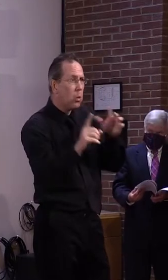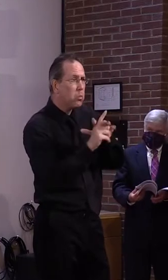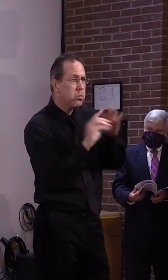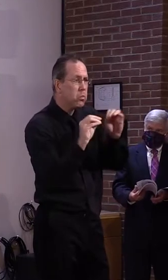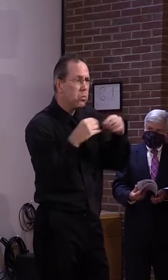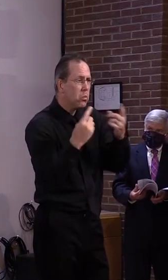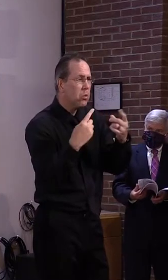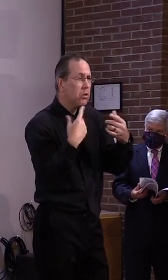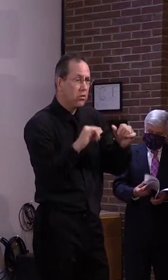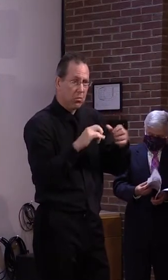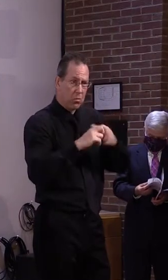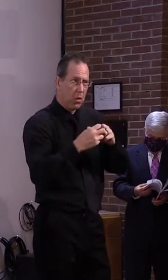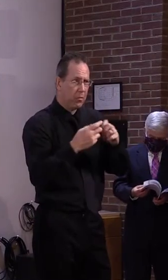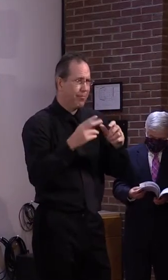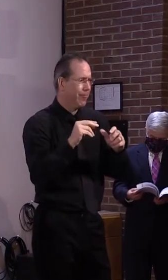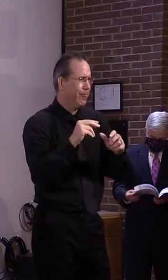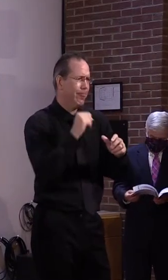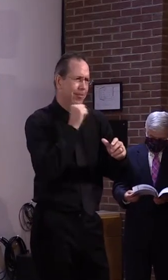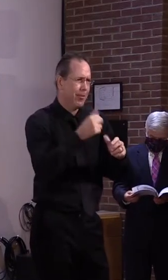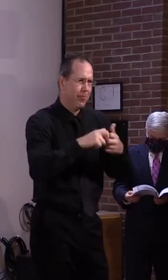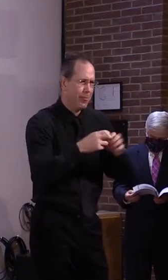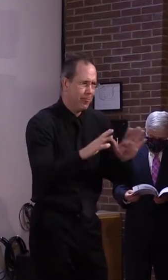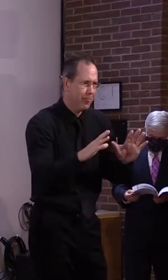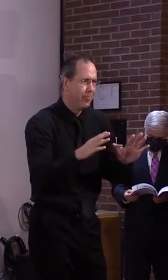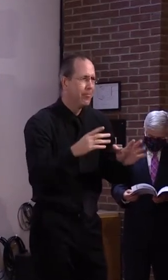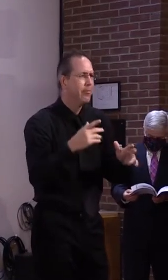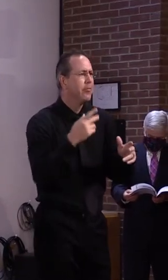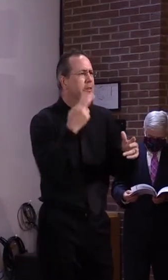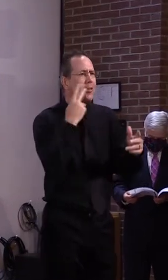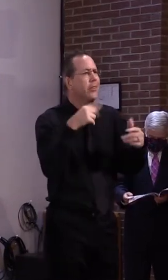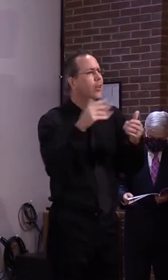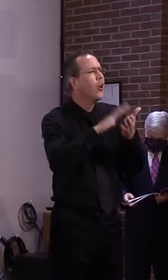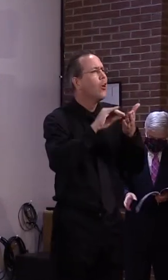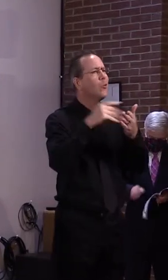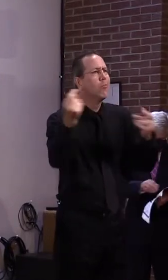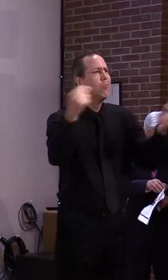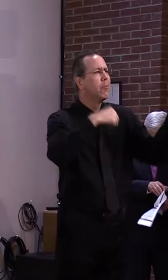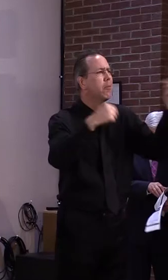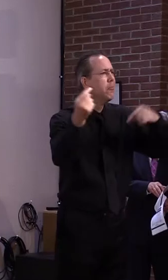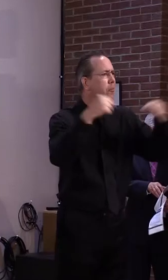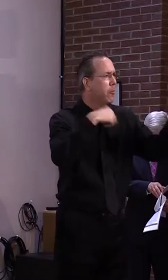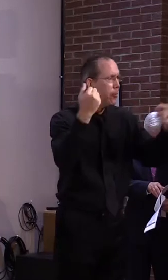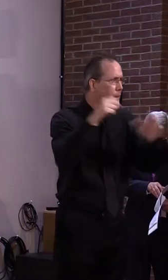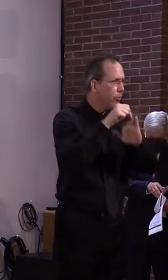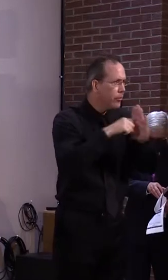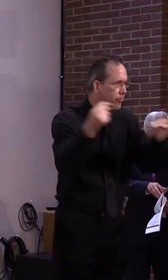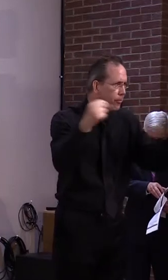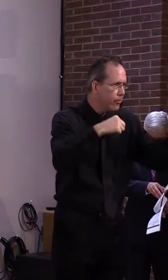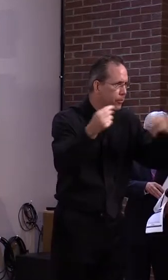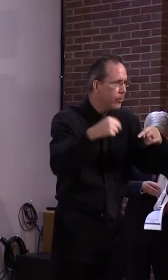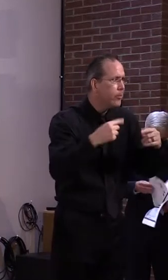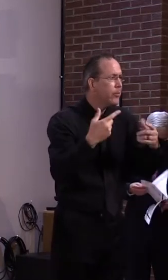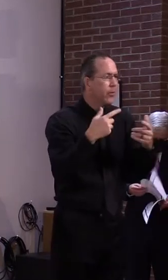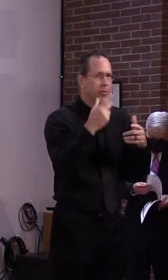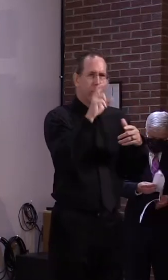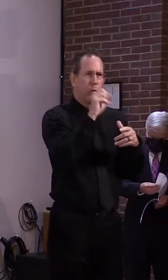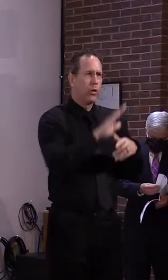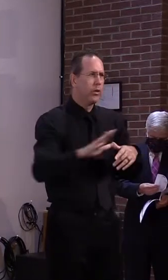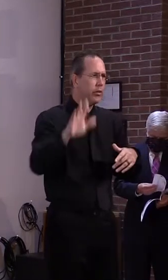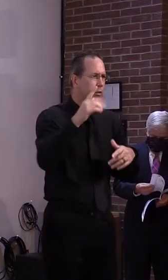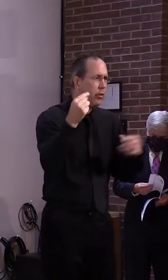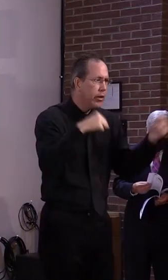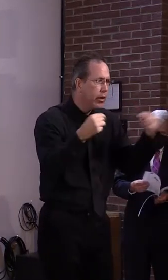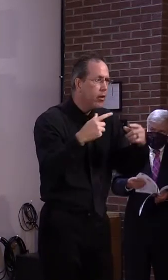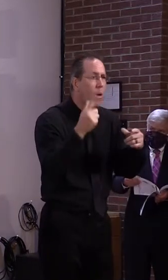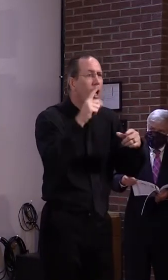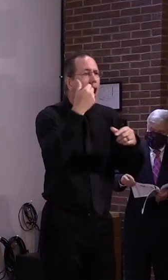the place, mostly nationally and not internationally, but still places that may have higher prevalence of virus than here. So we